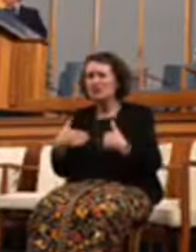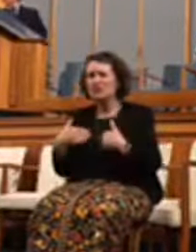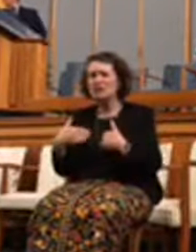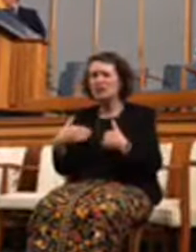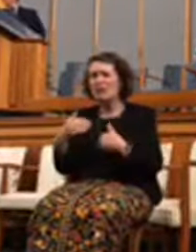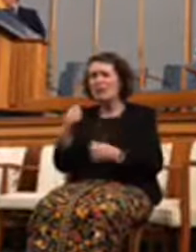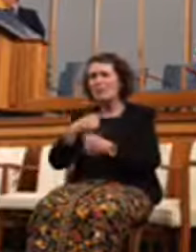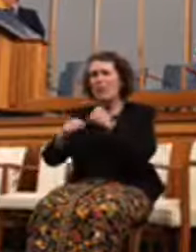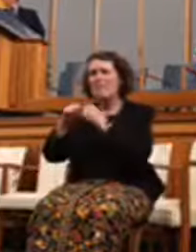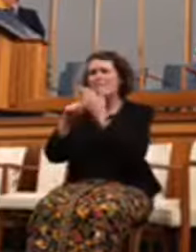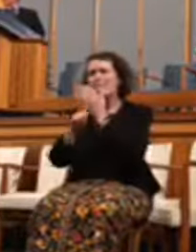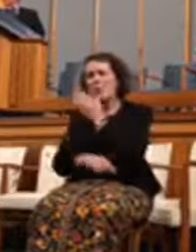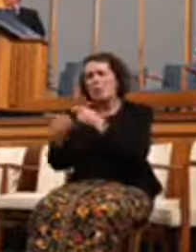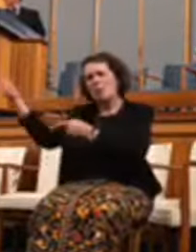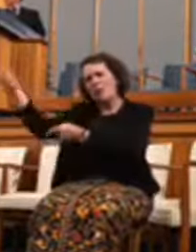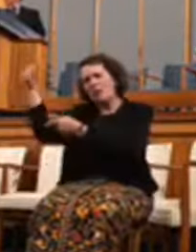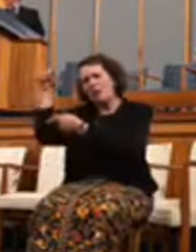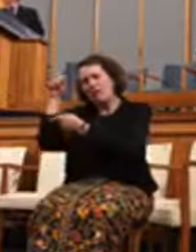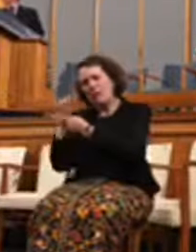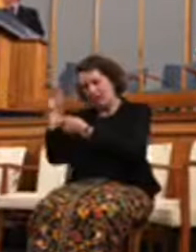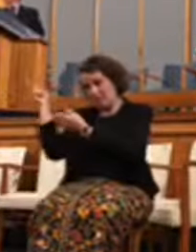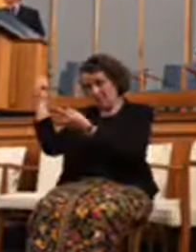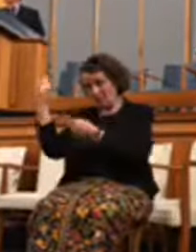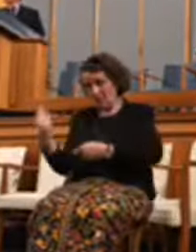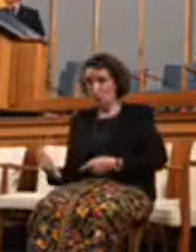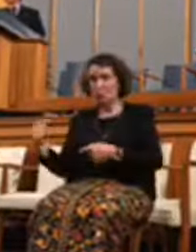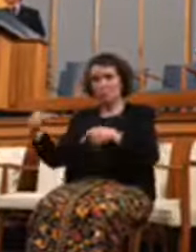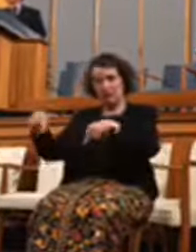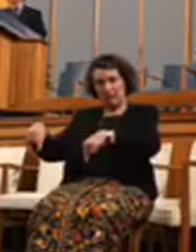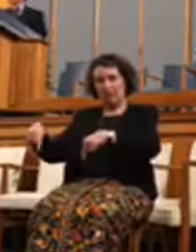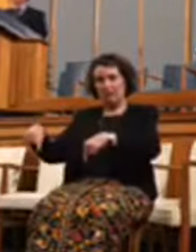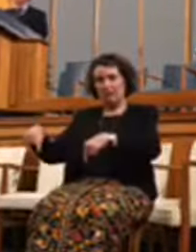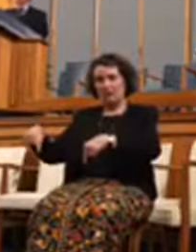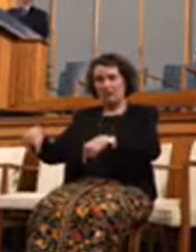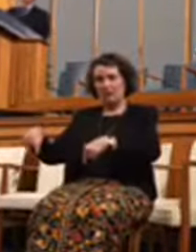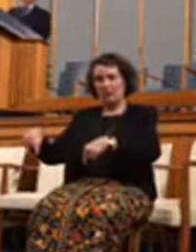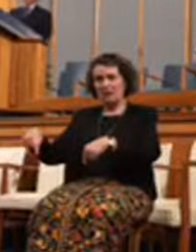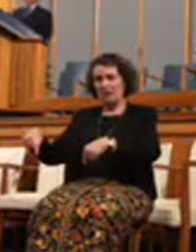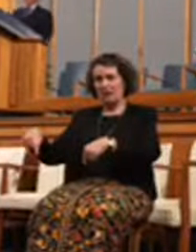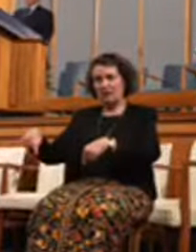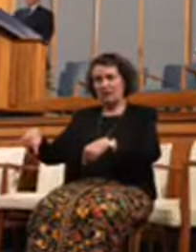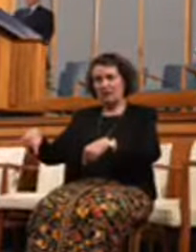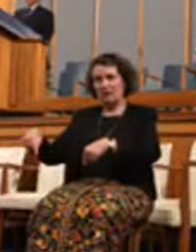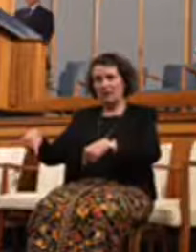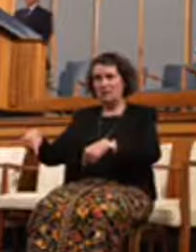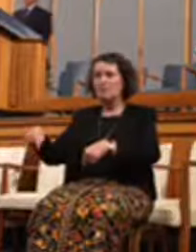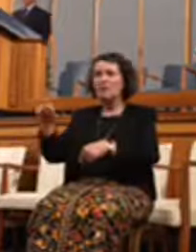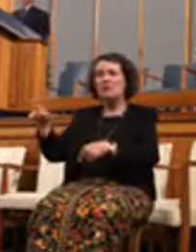But even through his poverty, to make you and me rich in terms of salvation.